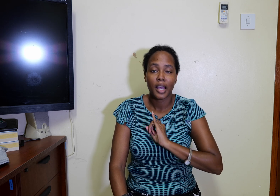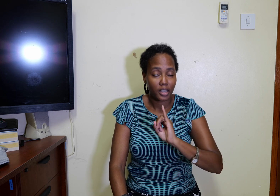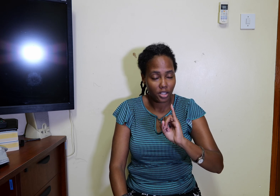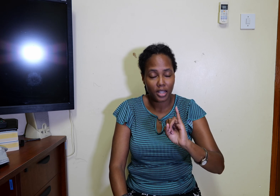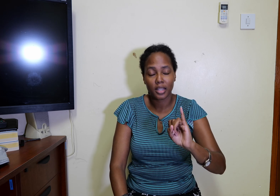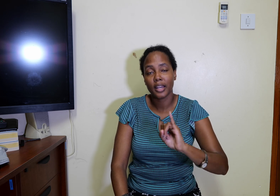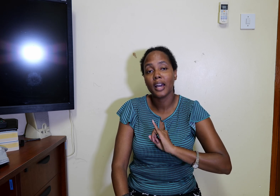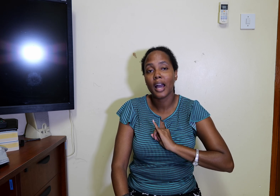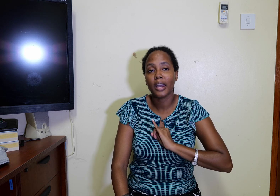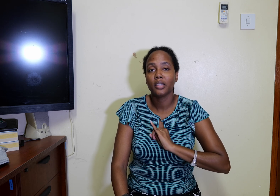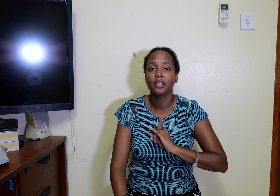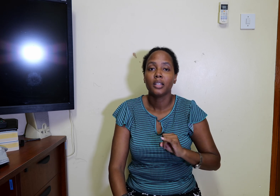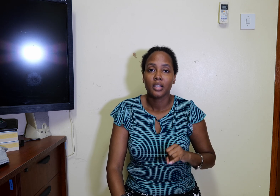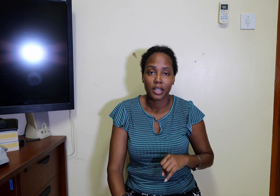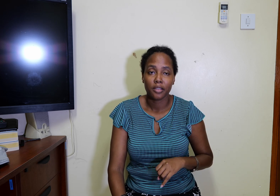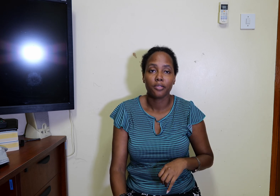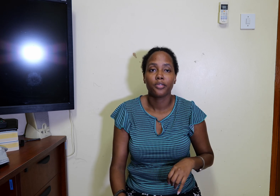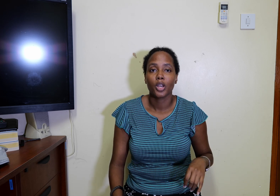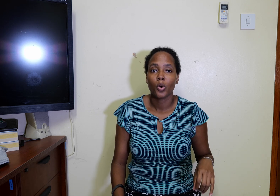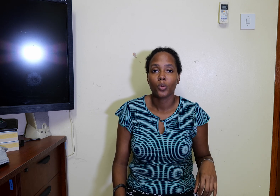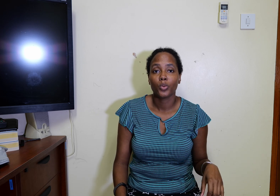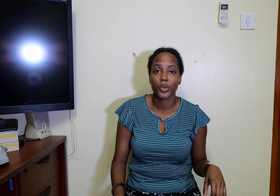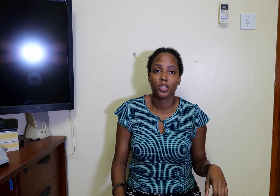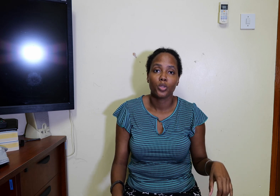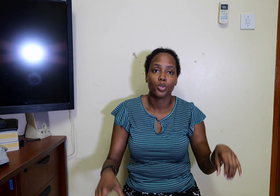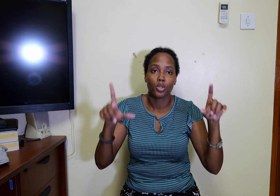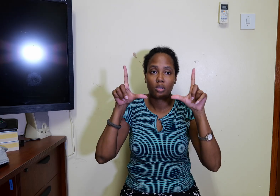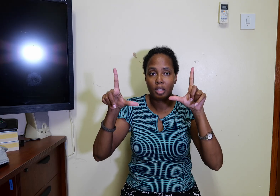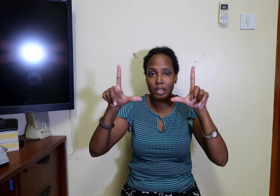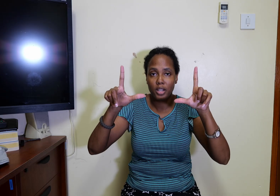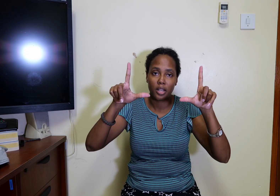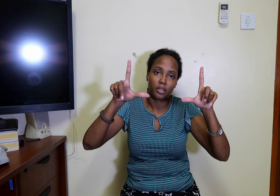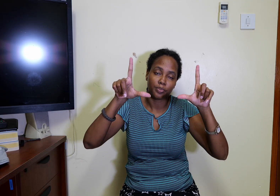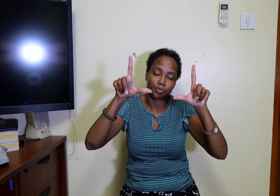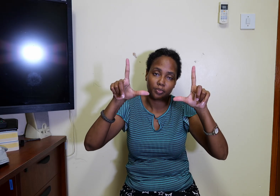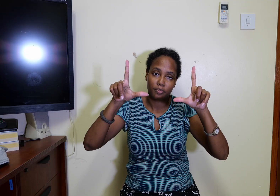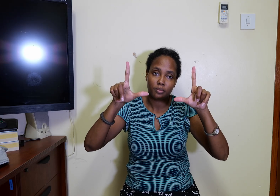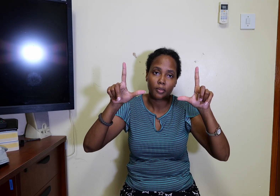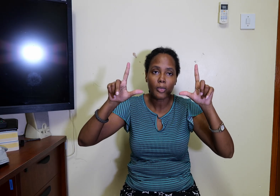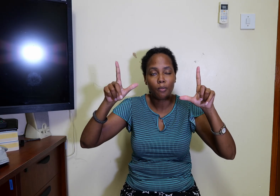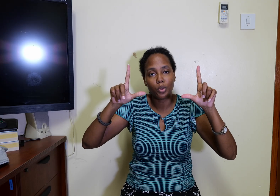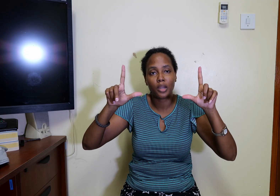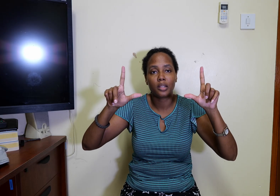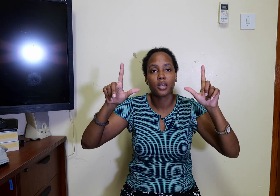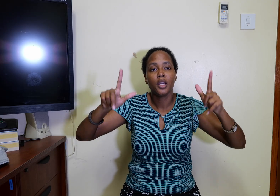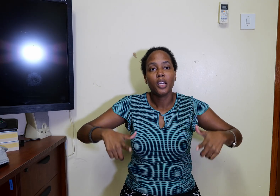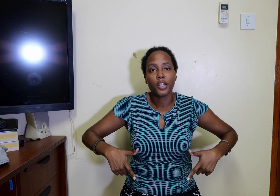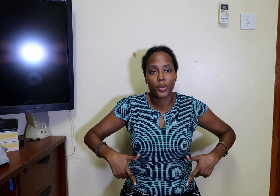And she says again, I live. Now we're going to use the letter L in both hands. And you're going